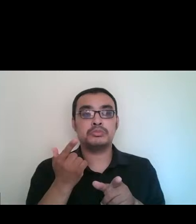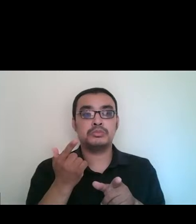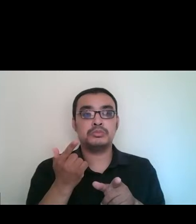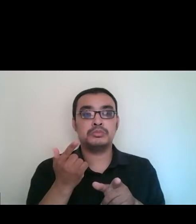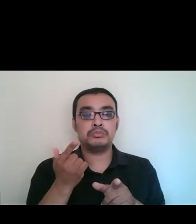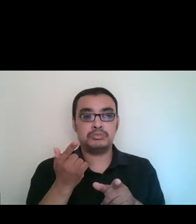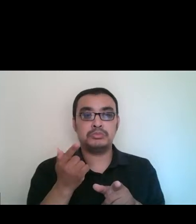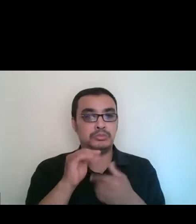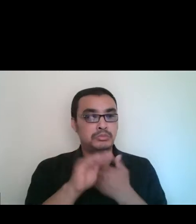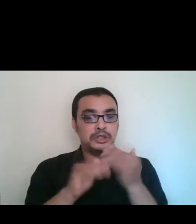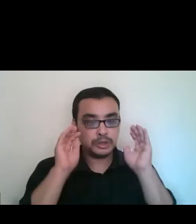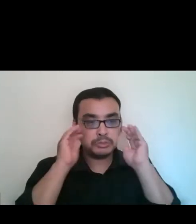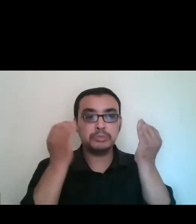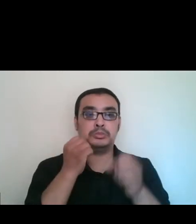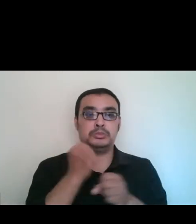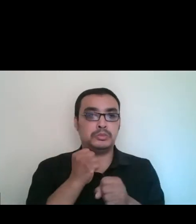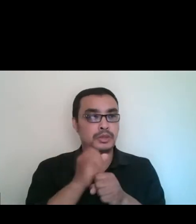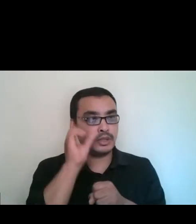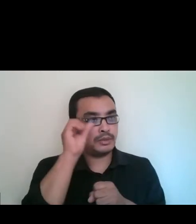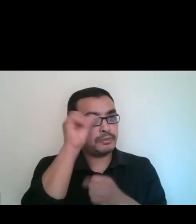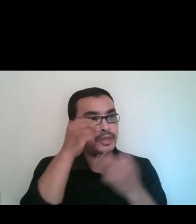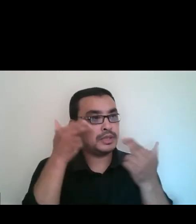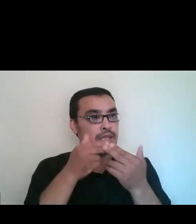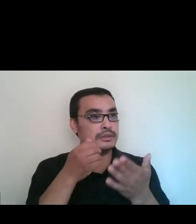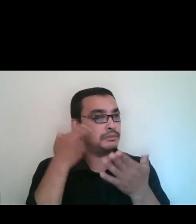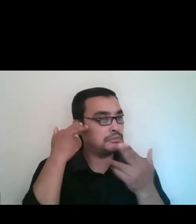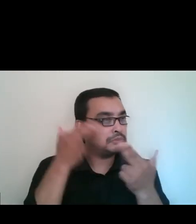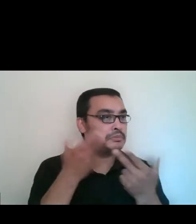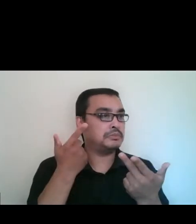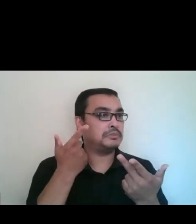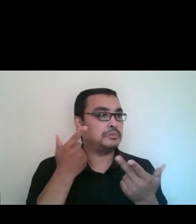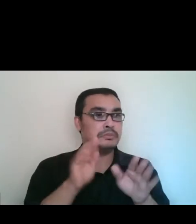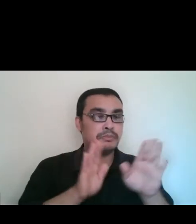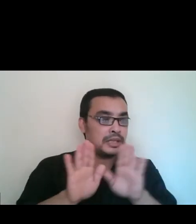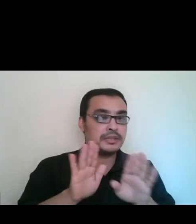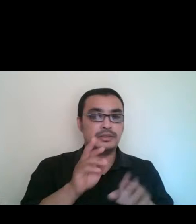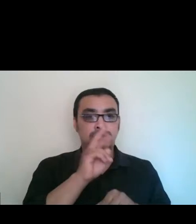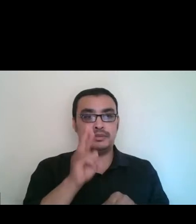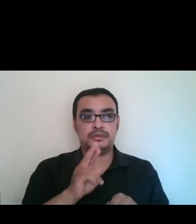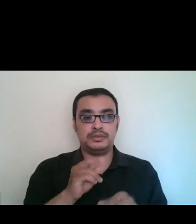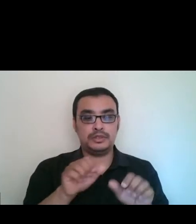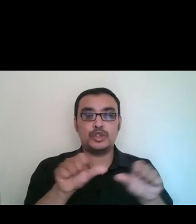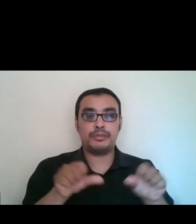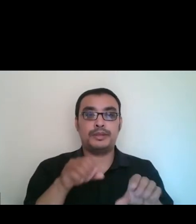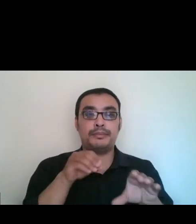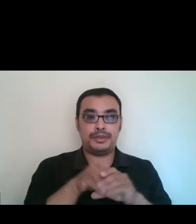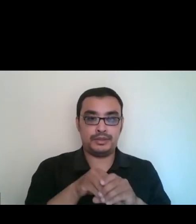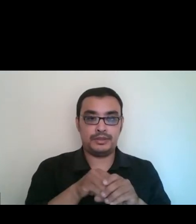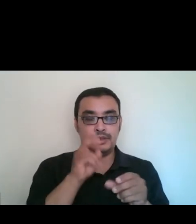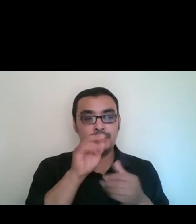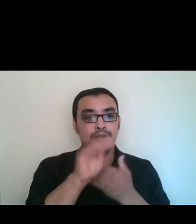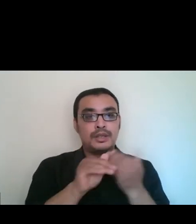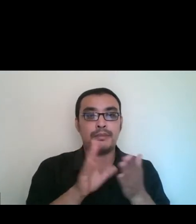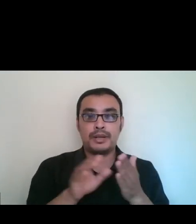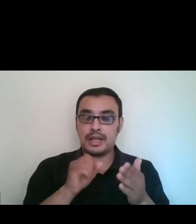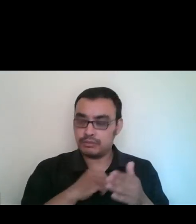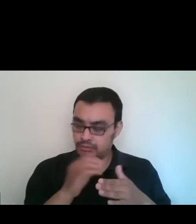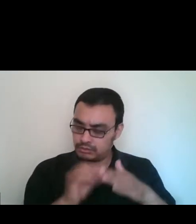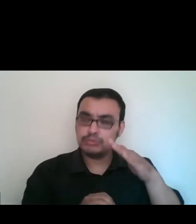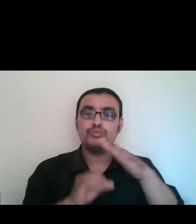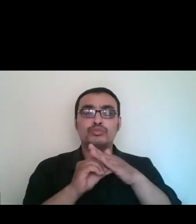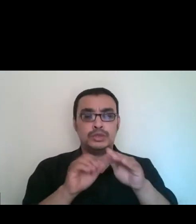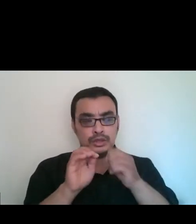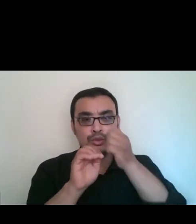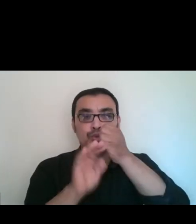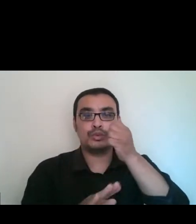to secure recognition, ownership, and management of the lands, which have been their primary resource